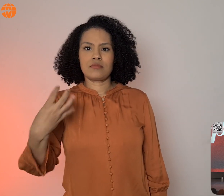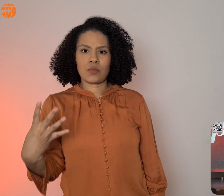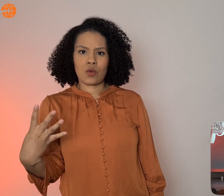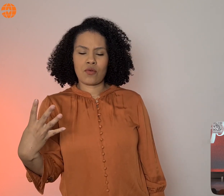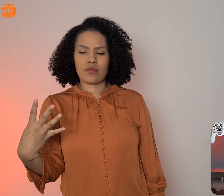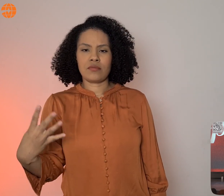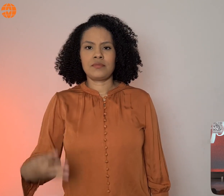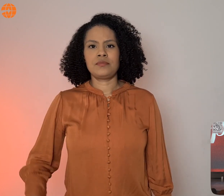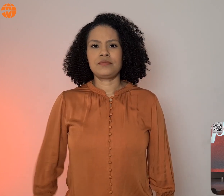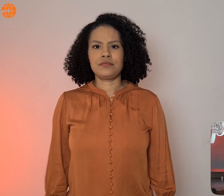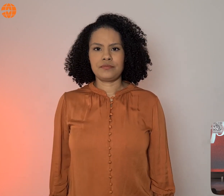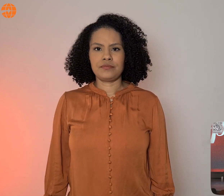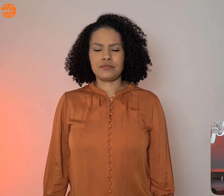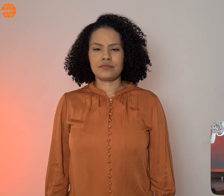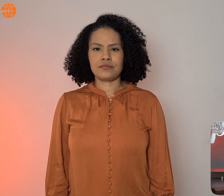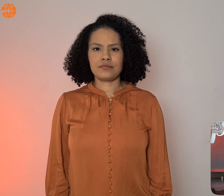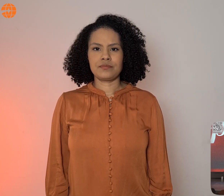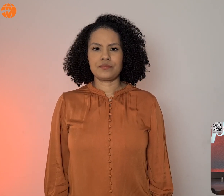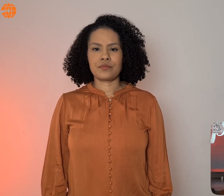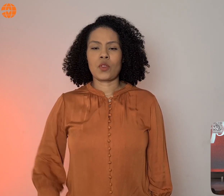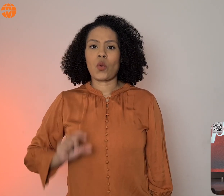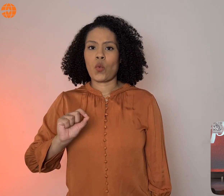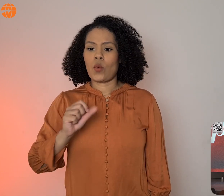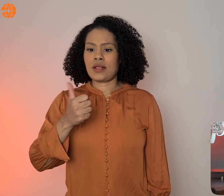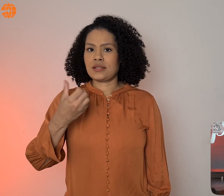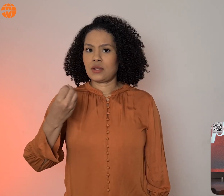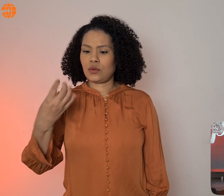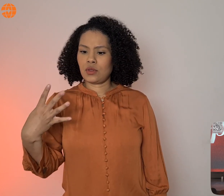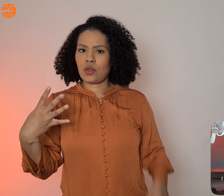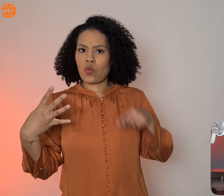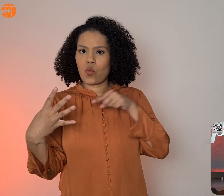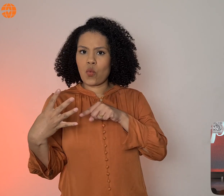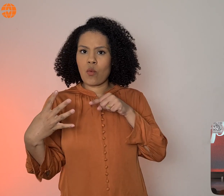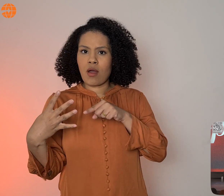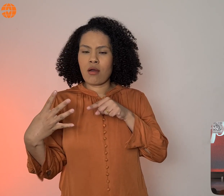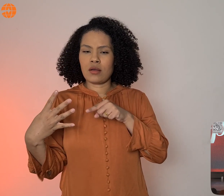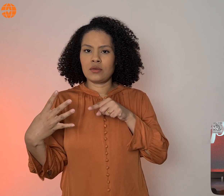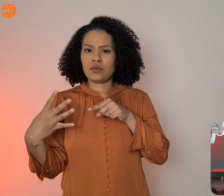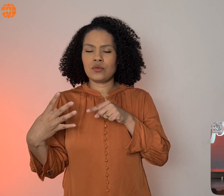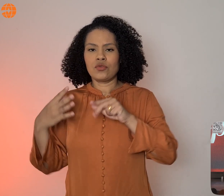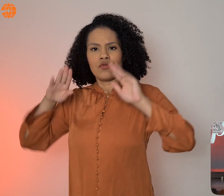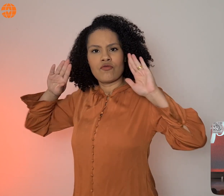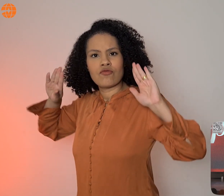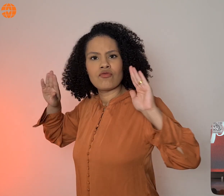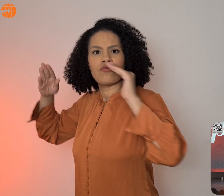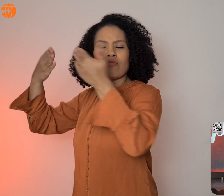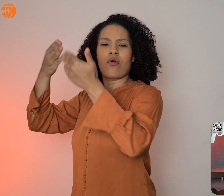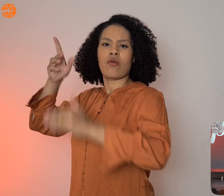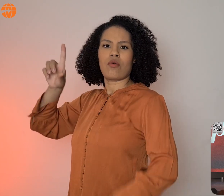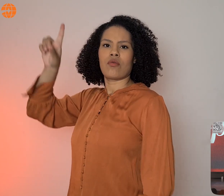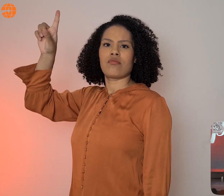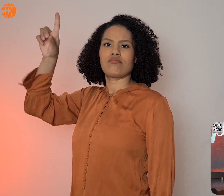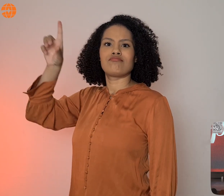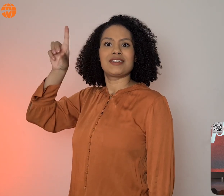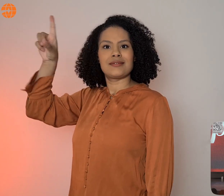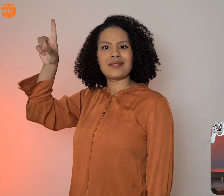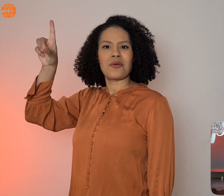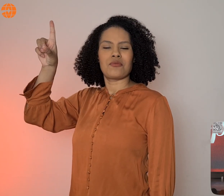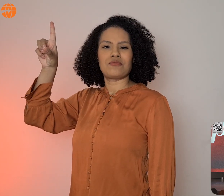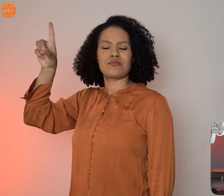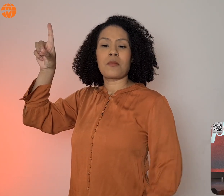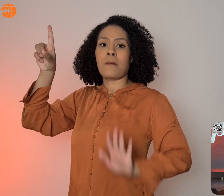dois salmos is that 104 is written to God, é que o Salmo 104 é escrito para Deus.